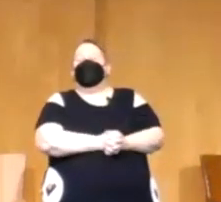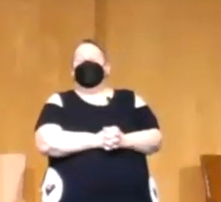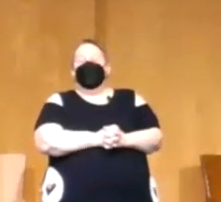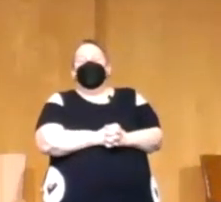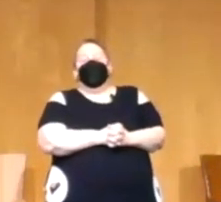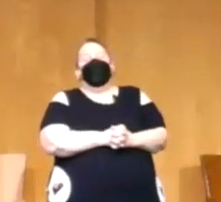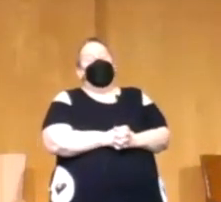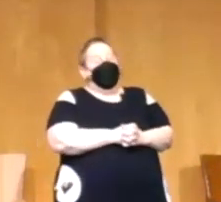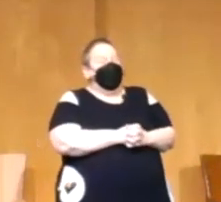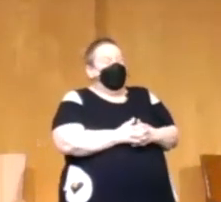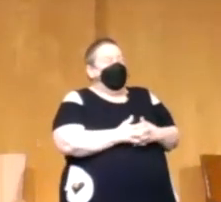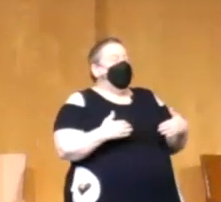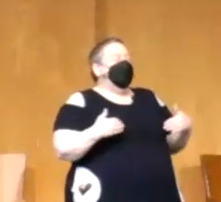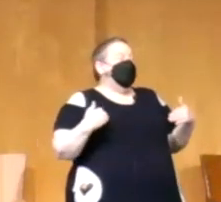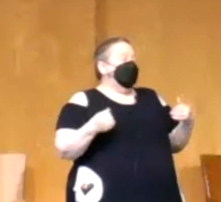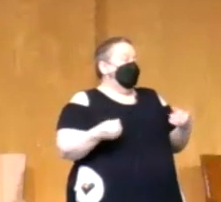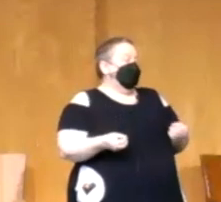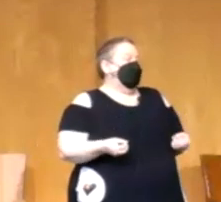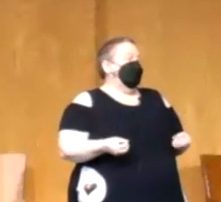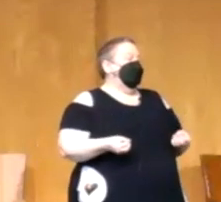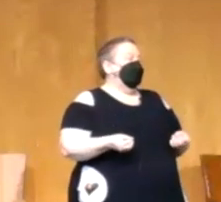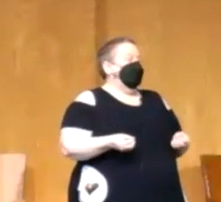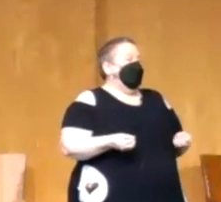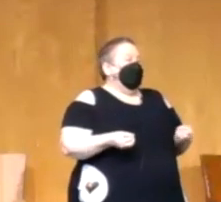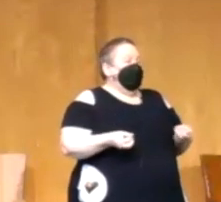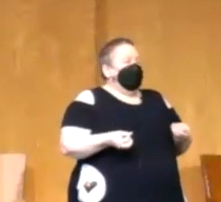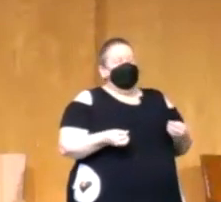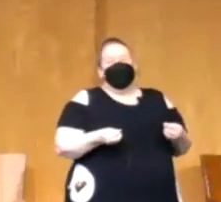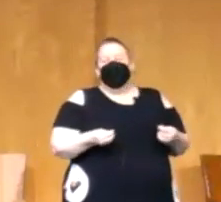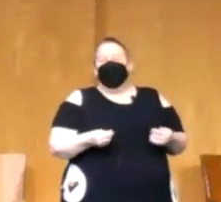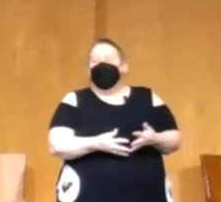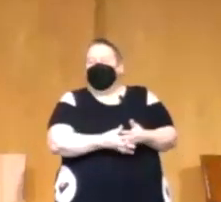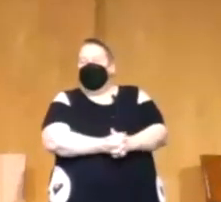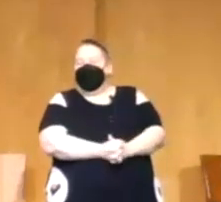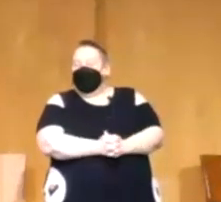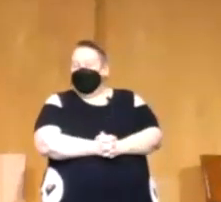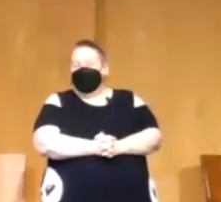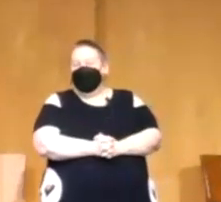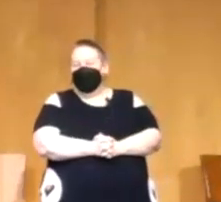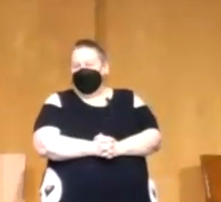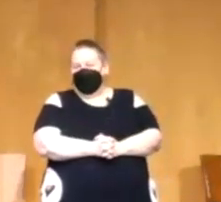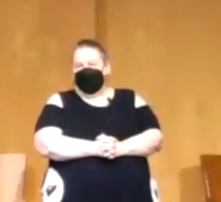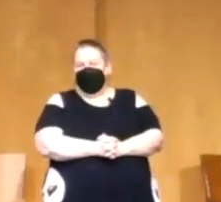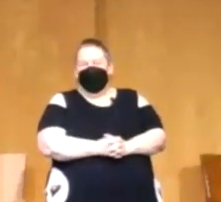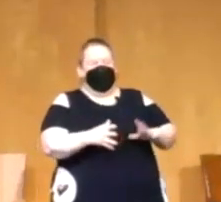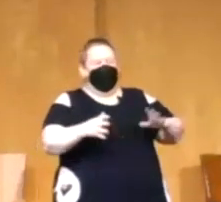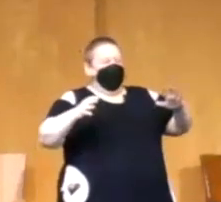face mask to accommodate my physical needs and as a spiritual practice.